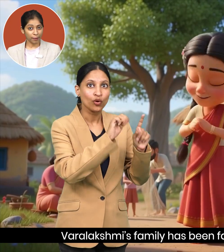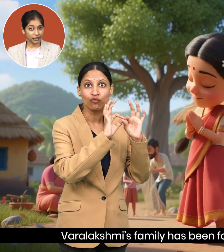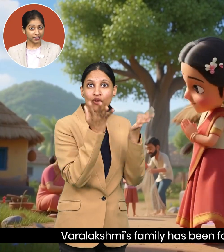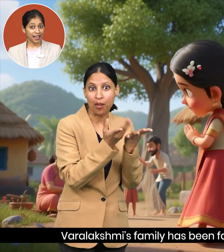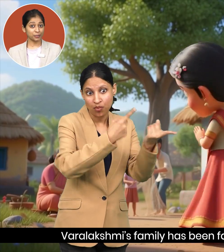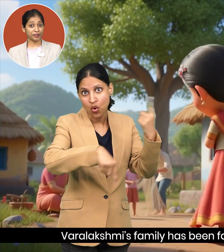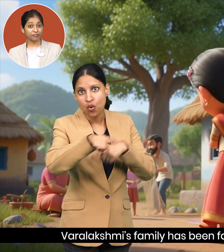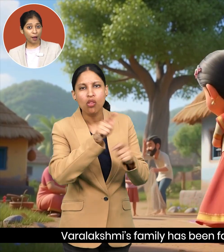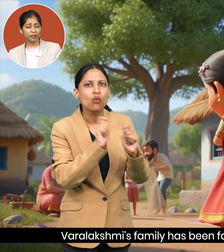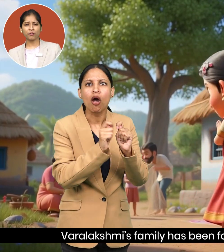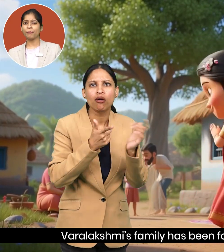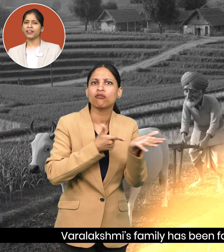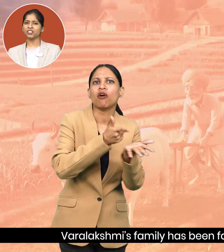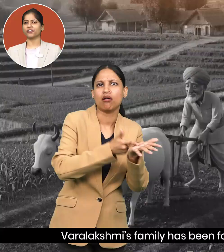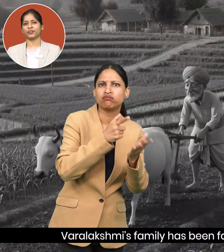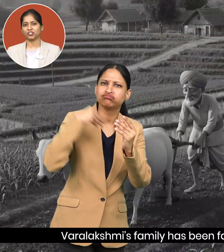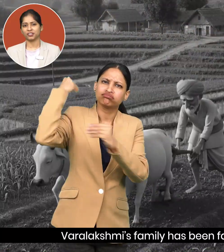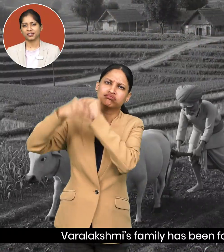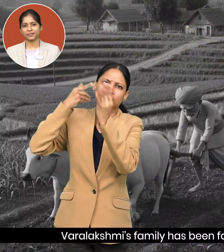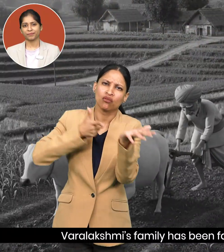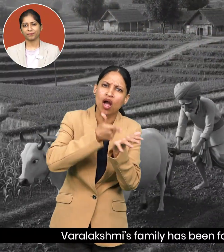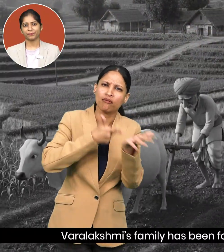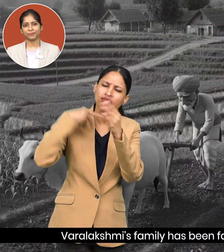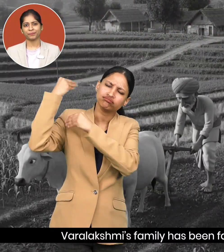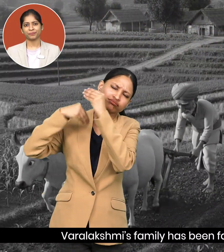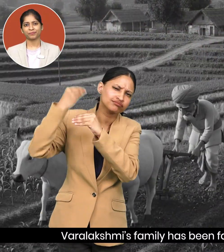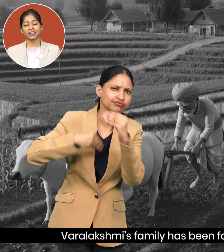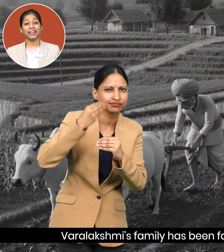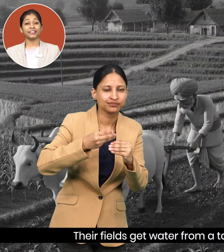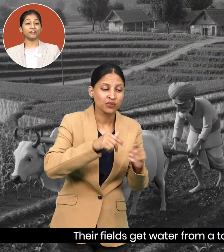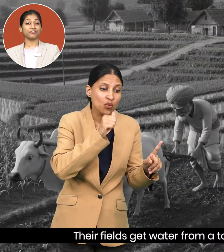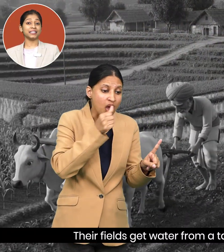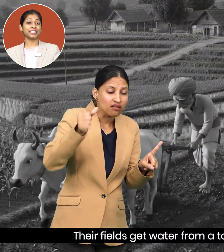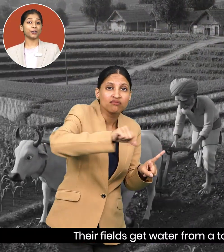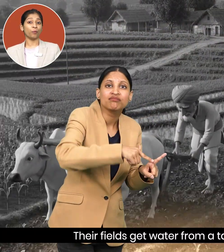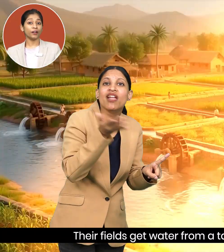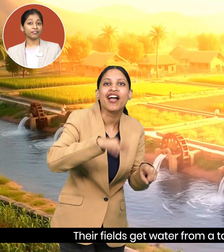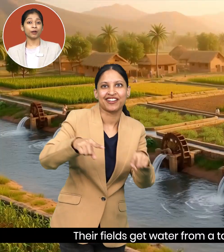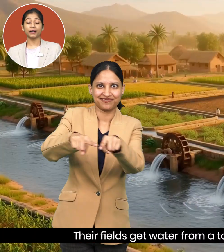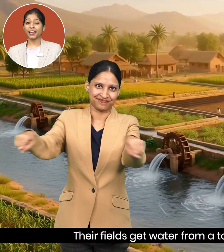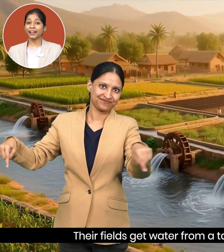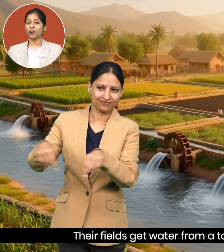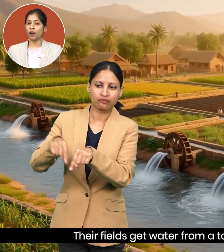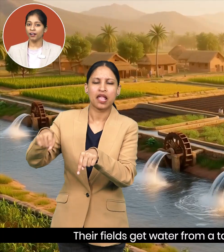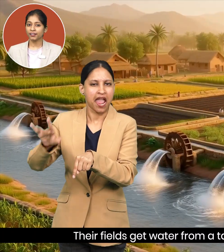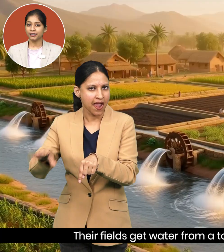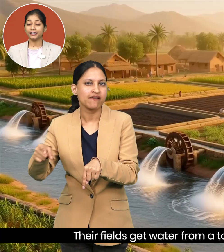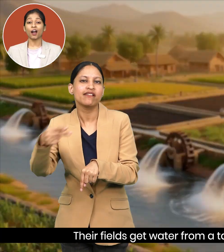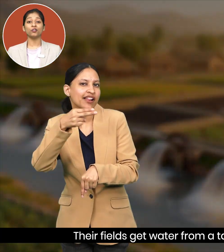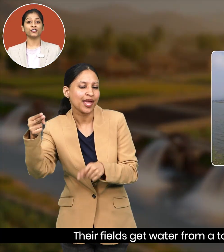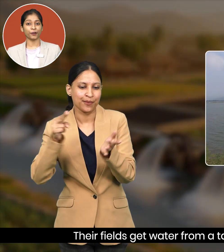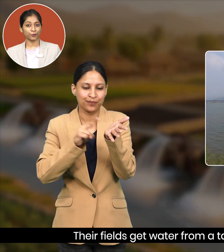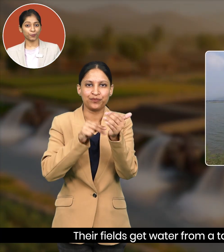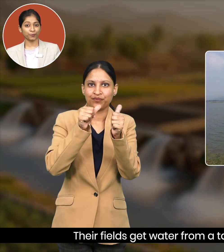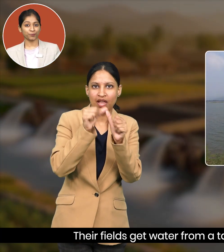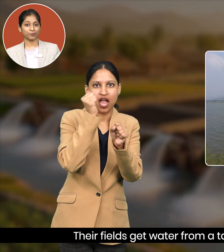Varalakshmi's family has been farming for many generations. Their fields get water from a tank called